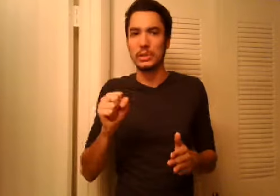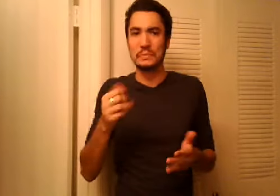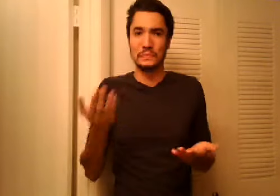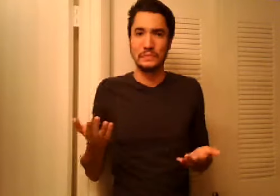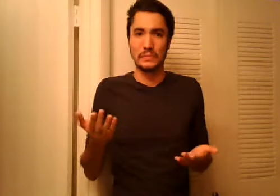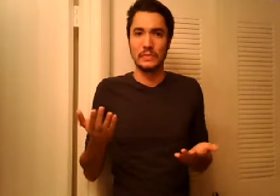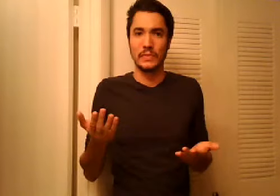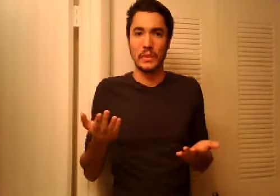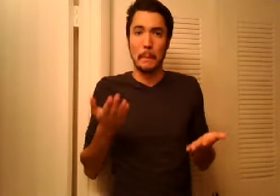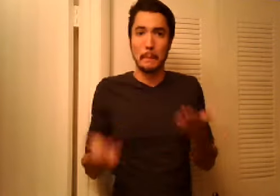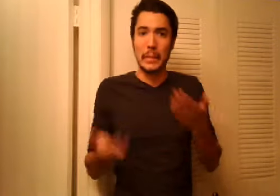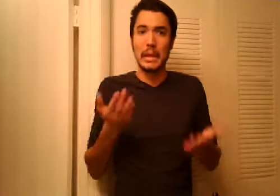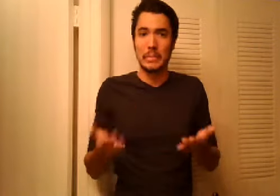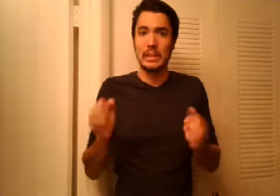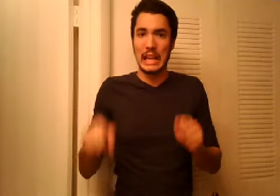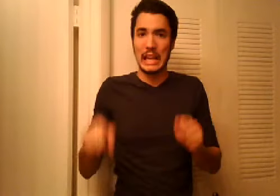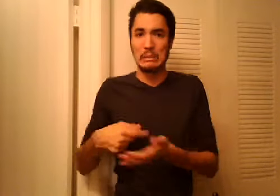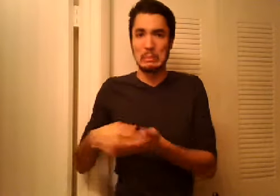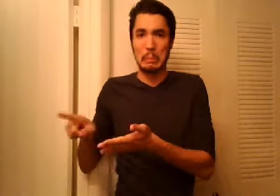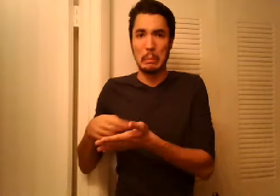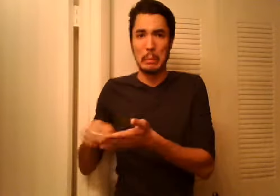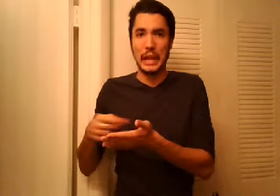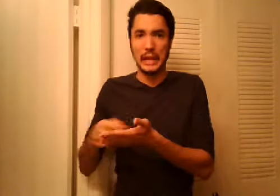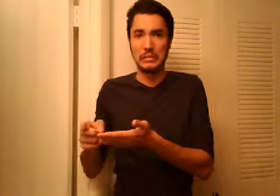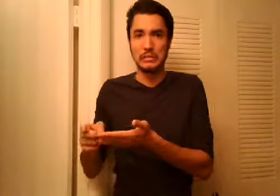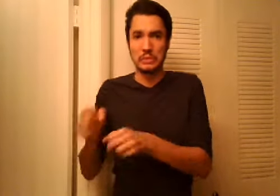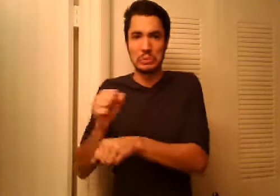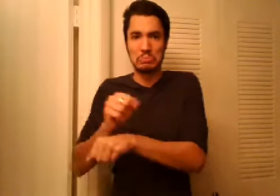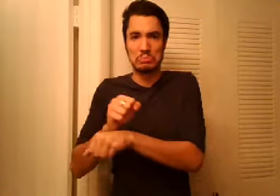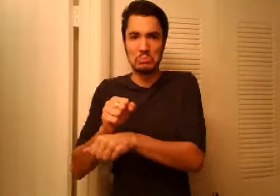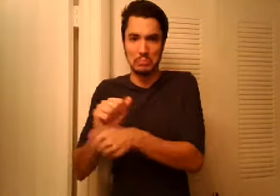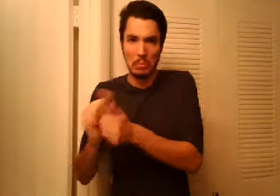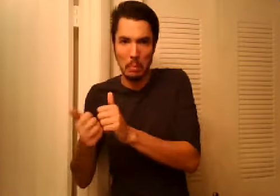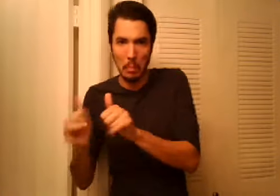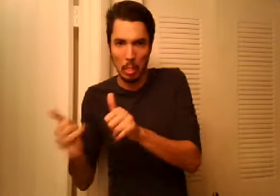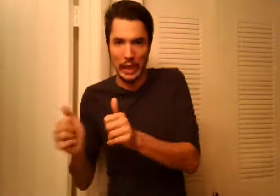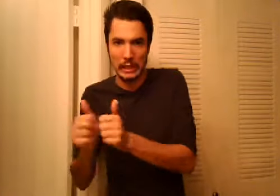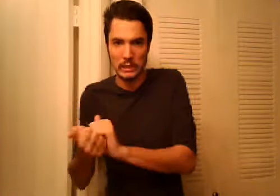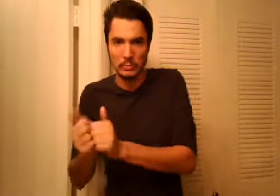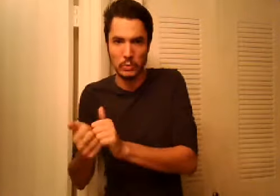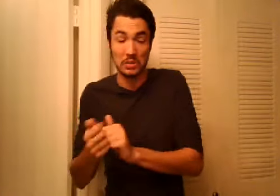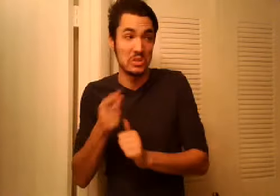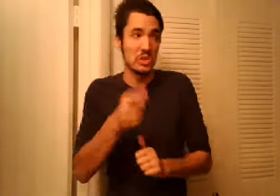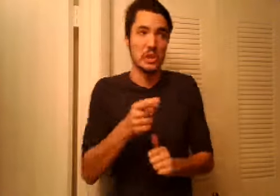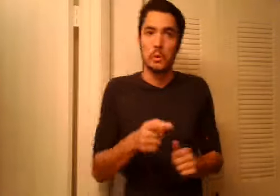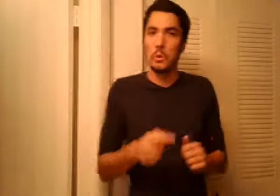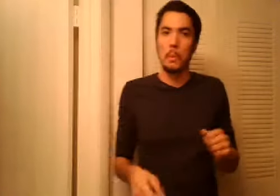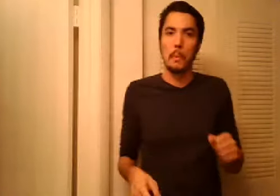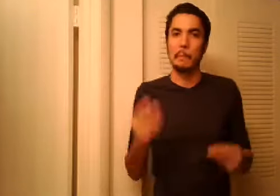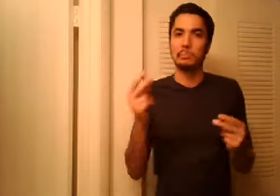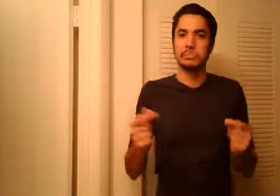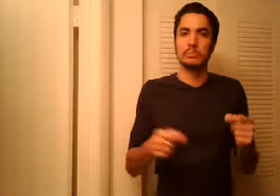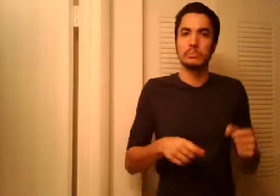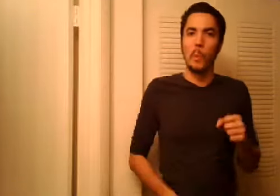should be compensated for their labor, right? She got instantly irate, right? I mean, you could see like her blood